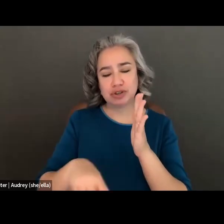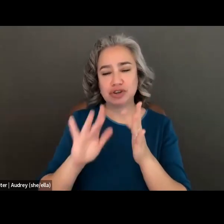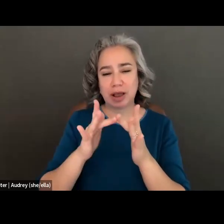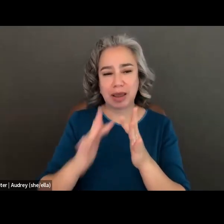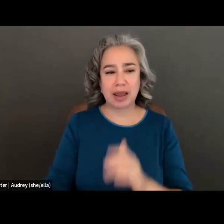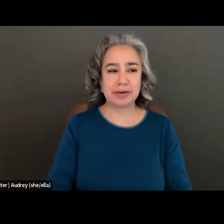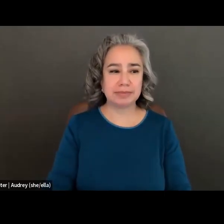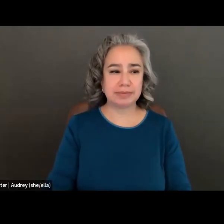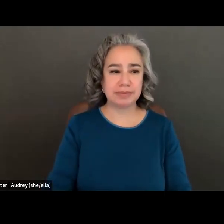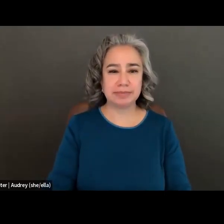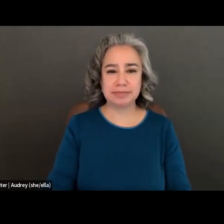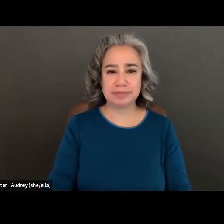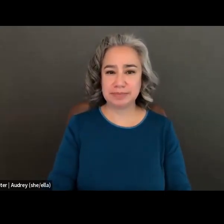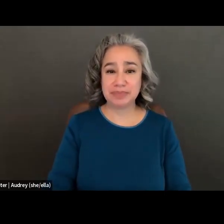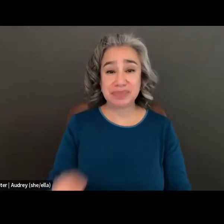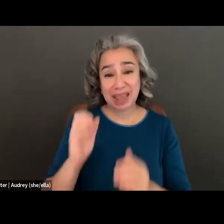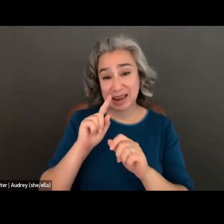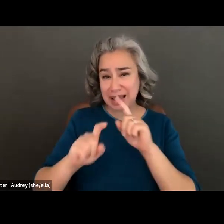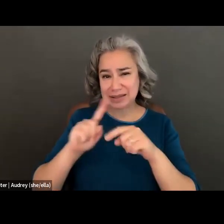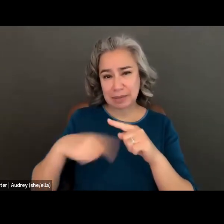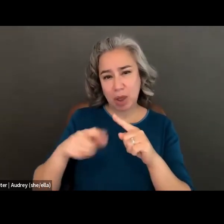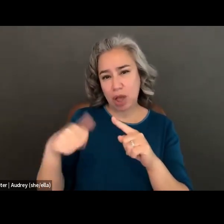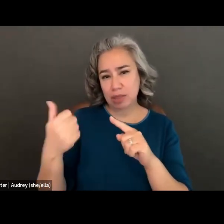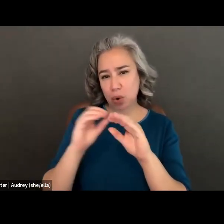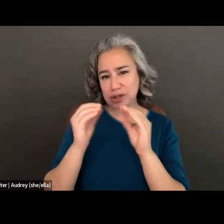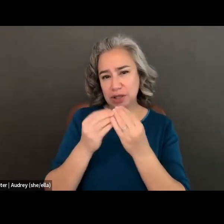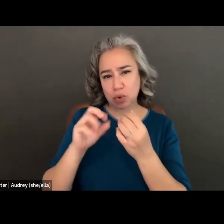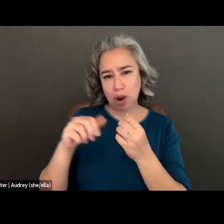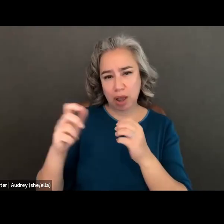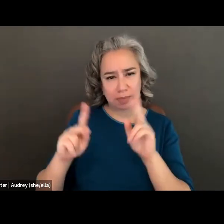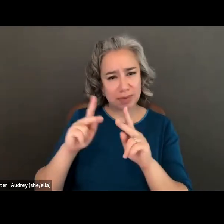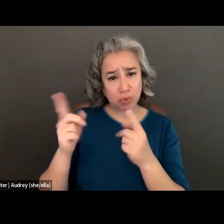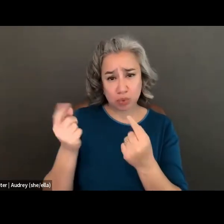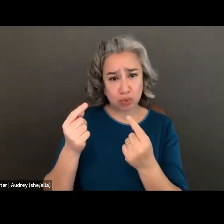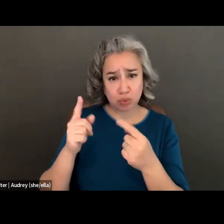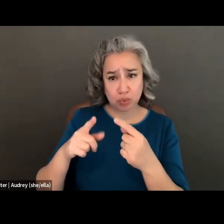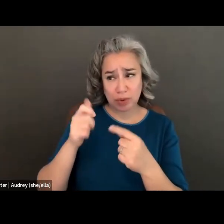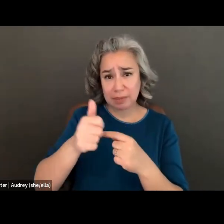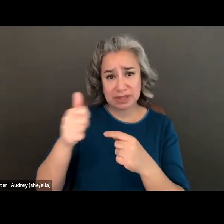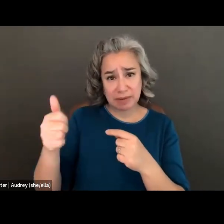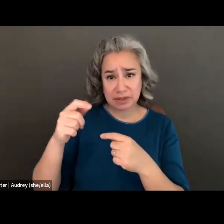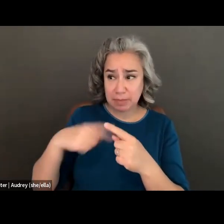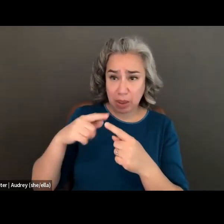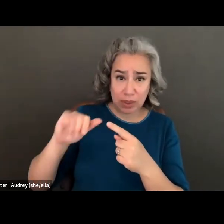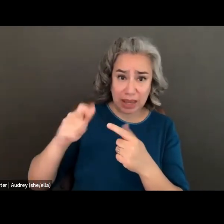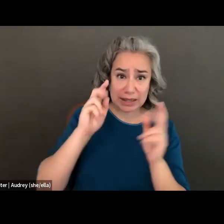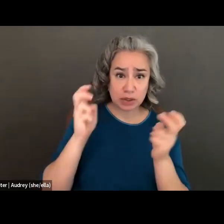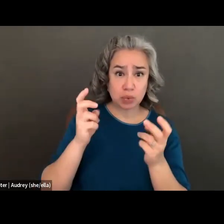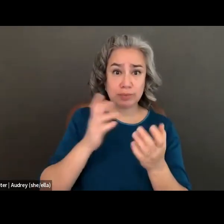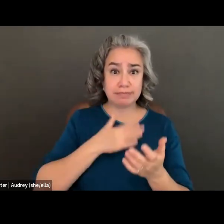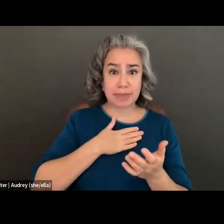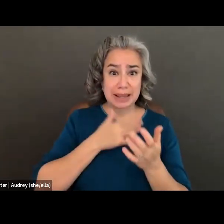to ask around about what other organizations or individuals have been working on the issue you're interested in. There's no